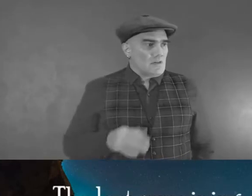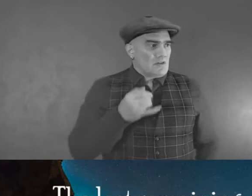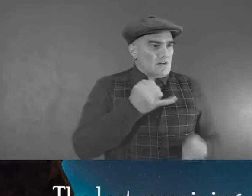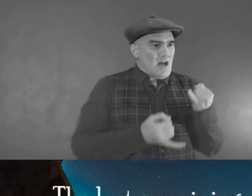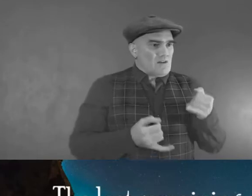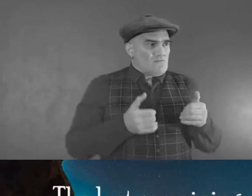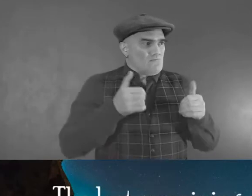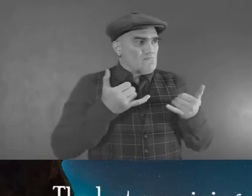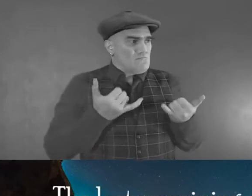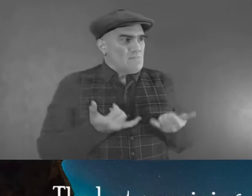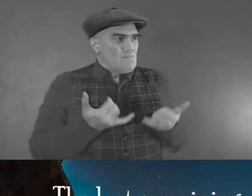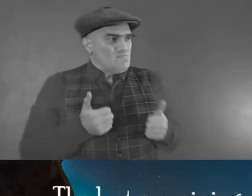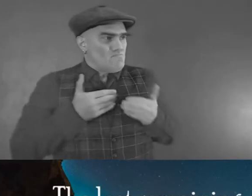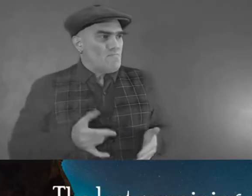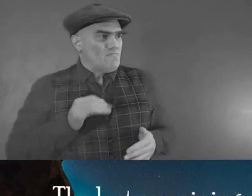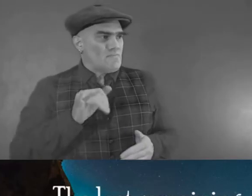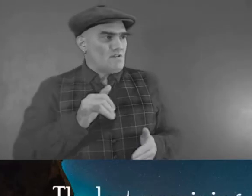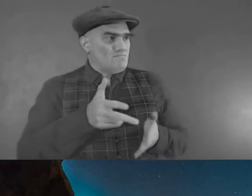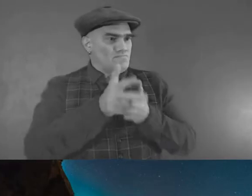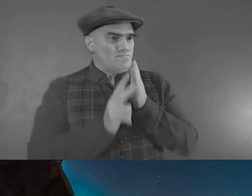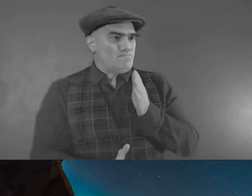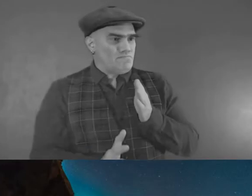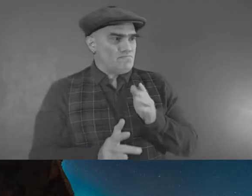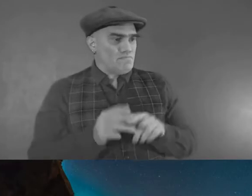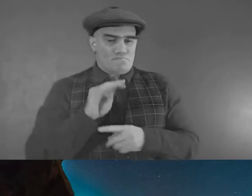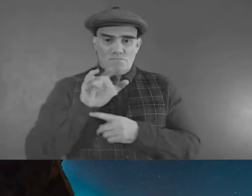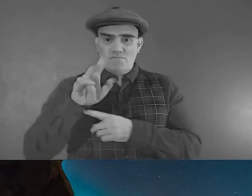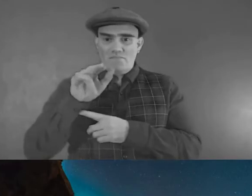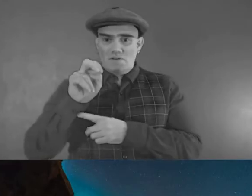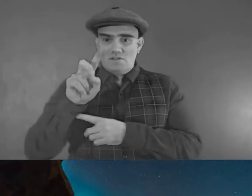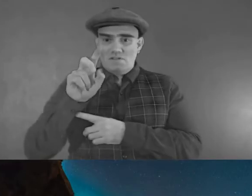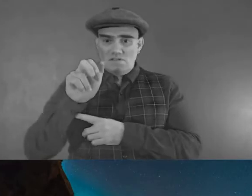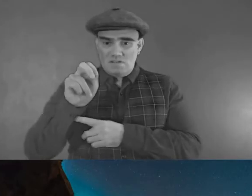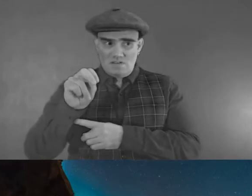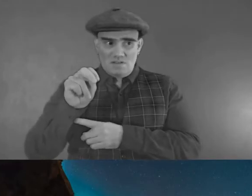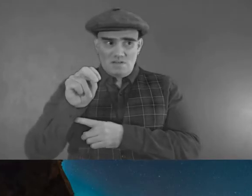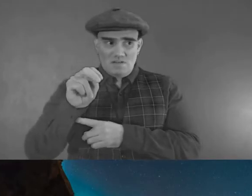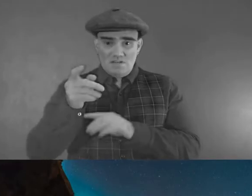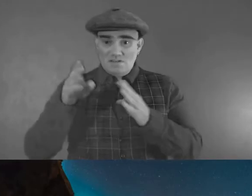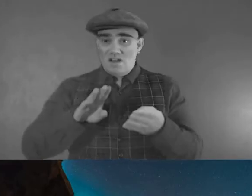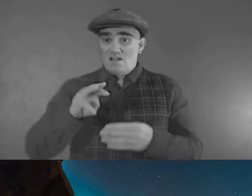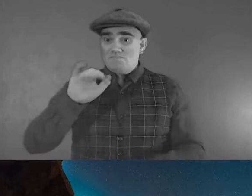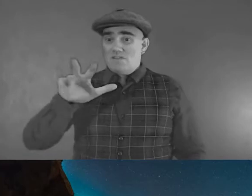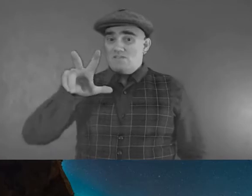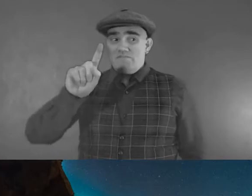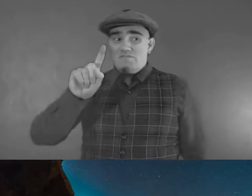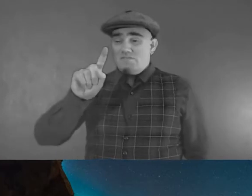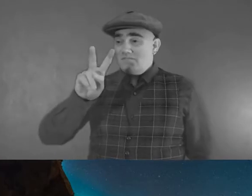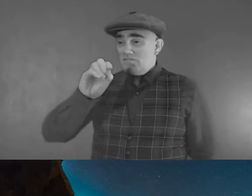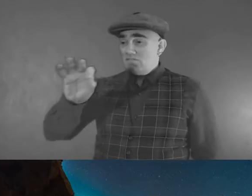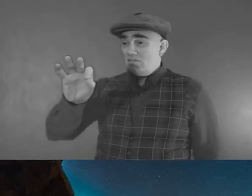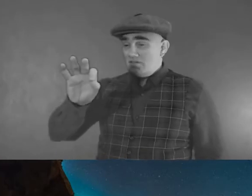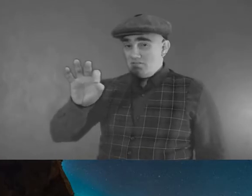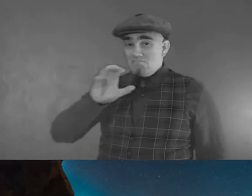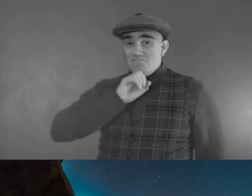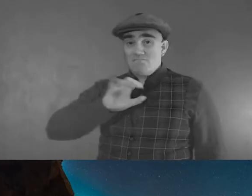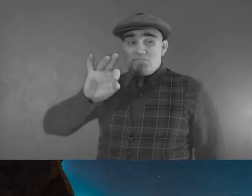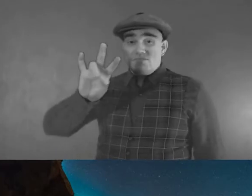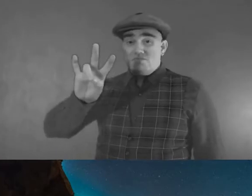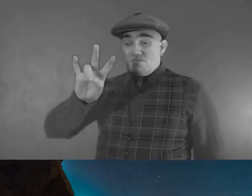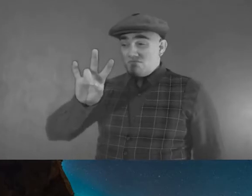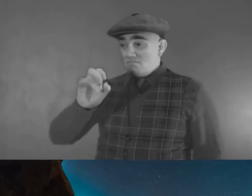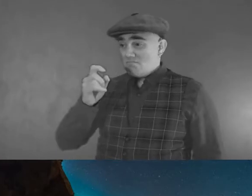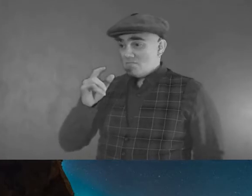The last remaining survivor of the disaster, Melvina Dean, died on May 31st, 2009,